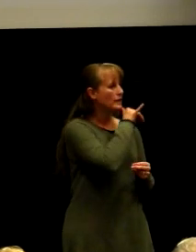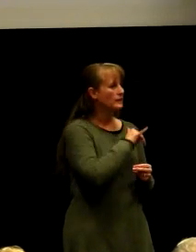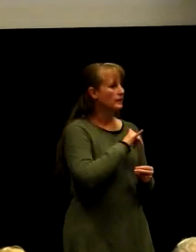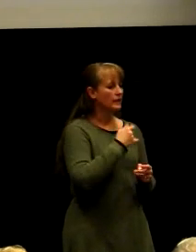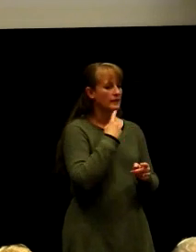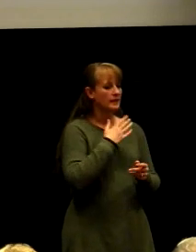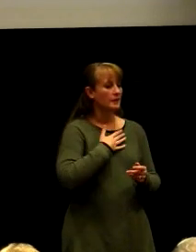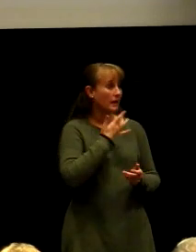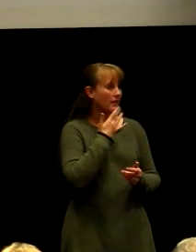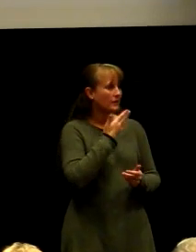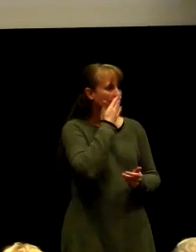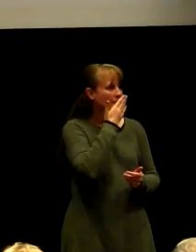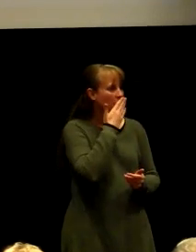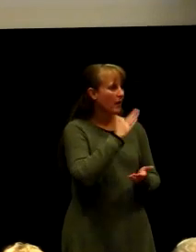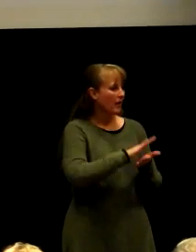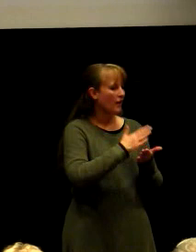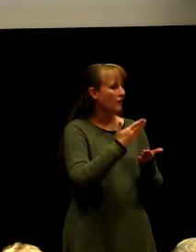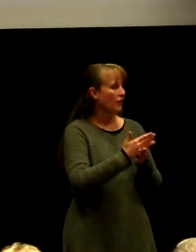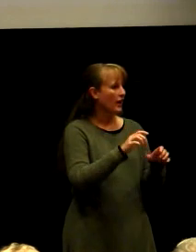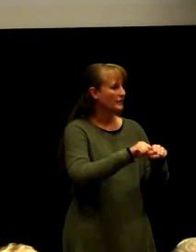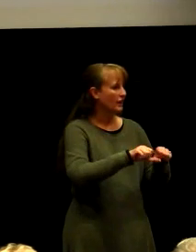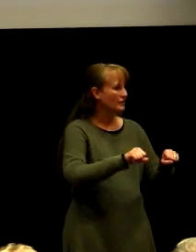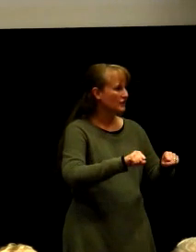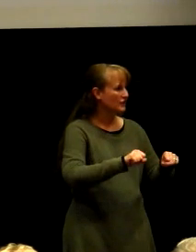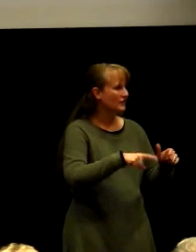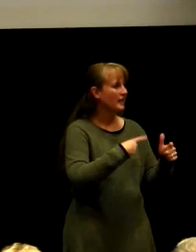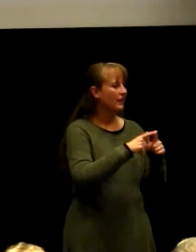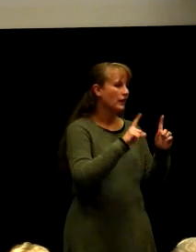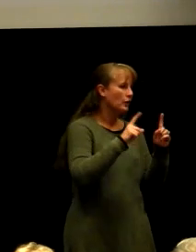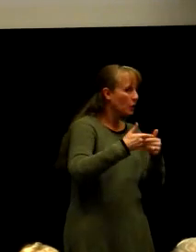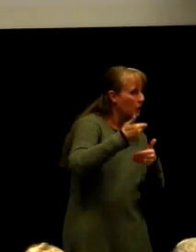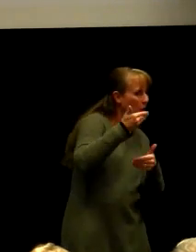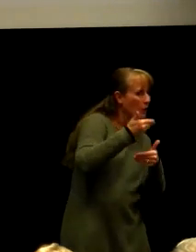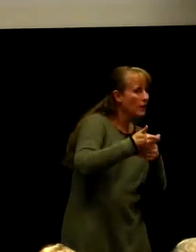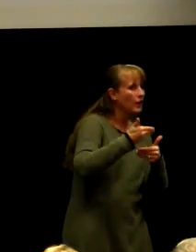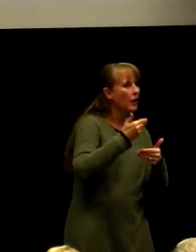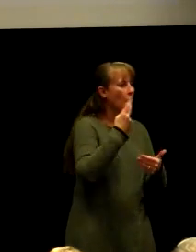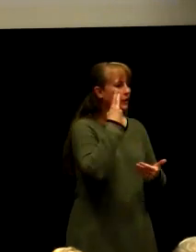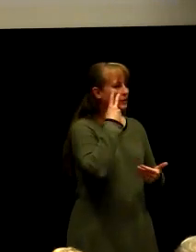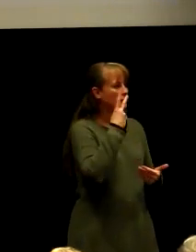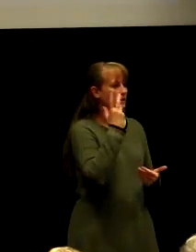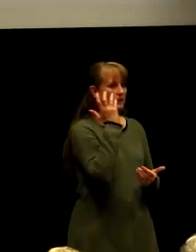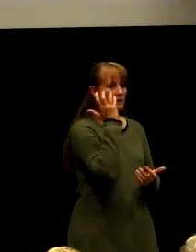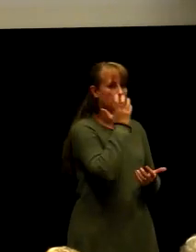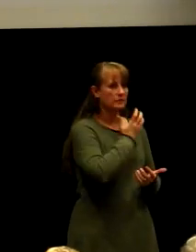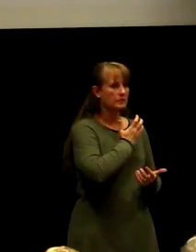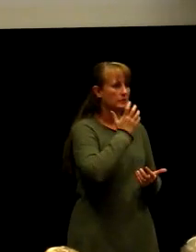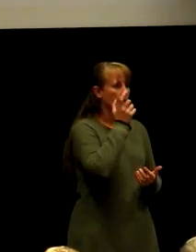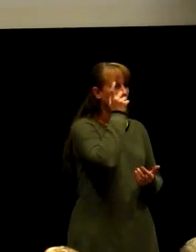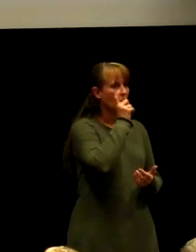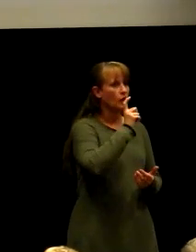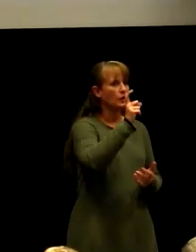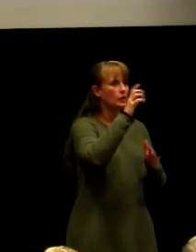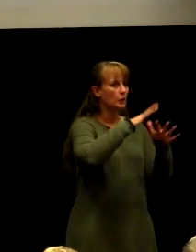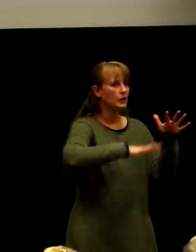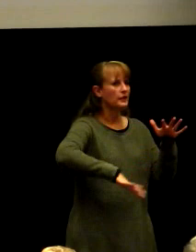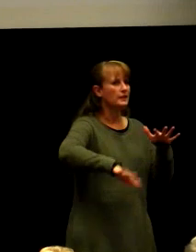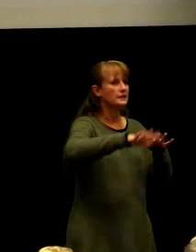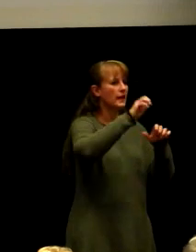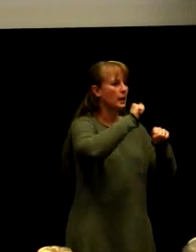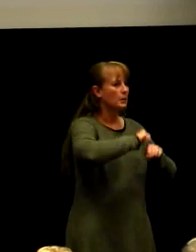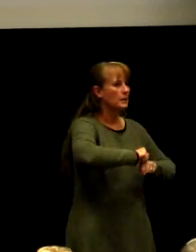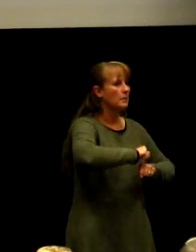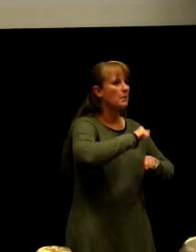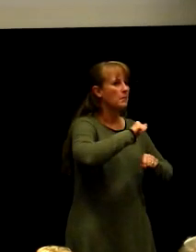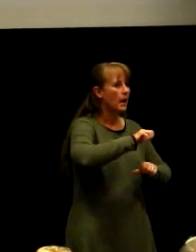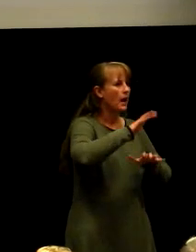frying sausages. And then he'll move to the window, and you'll just see this incredible lunar scape, the mountains of the